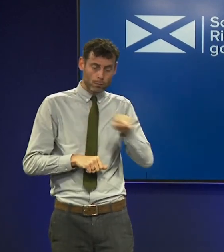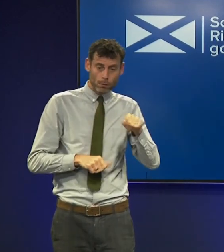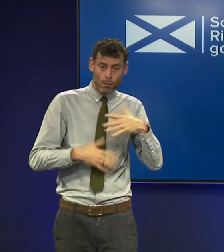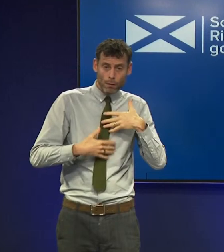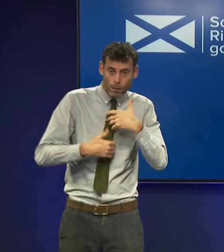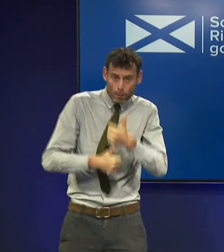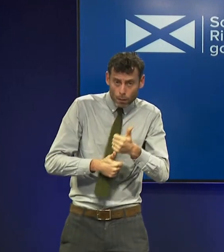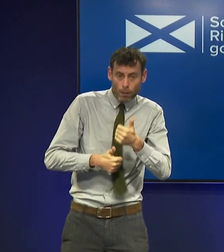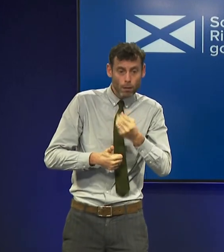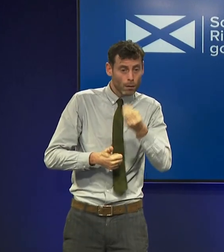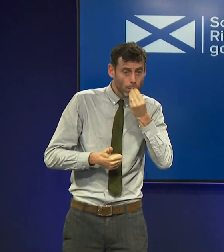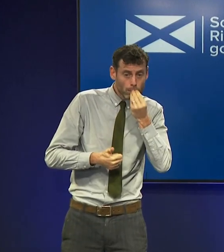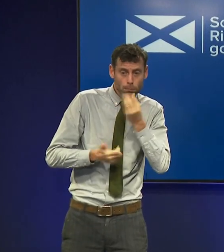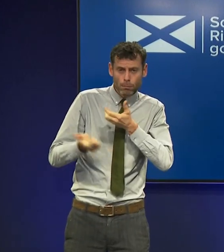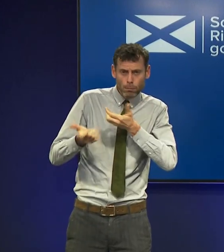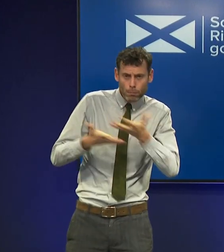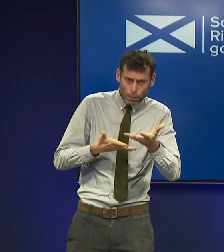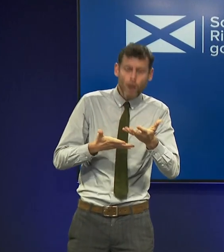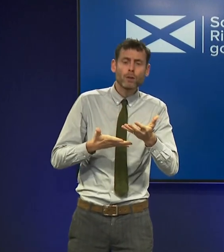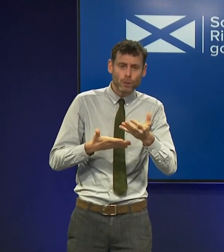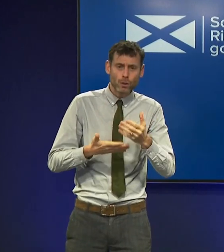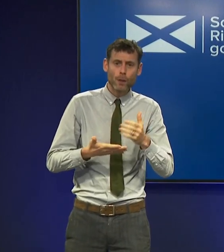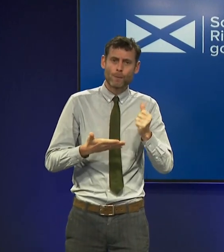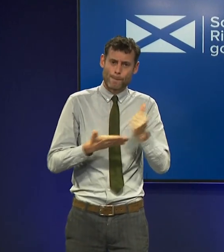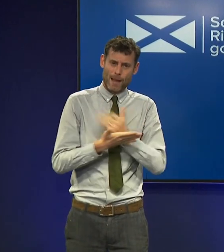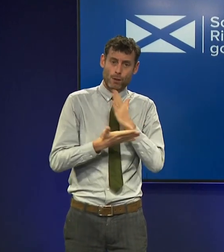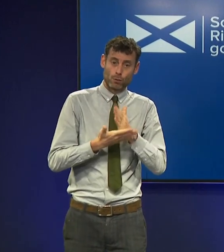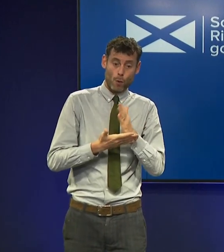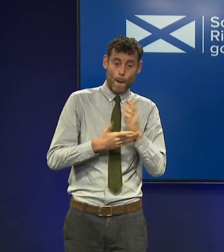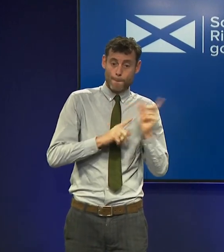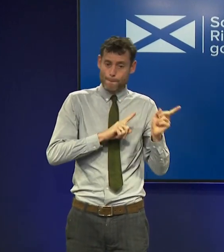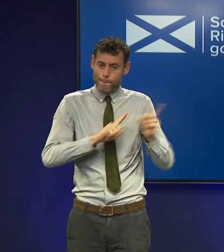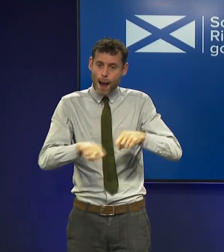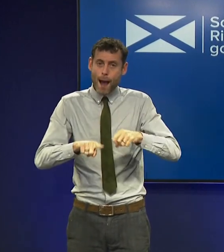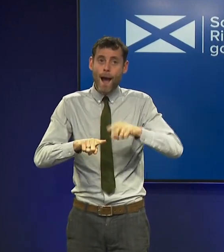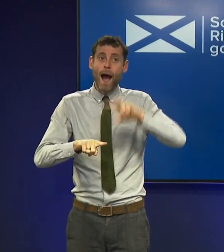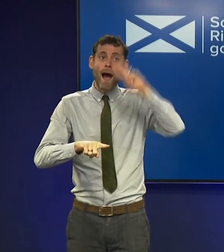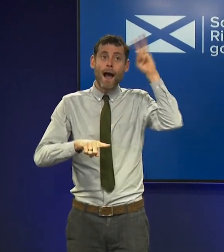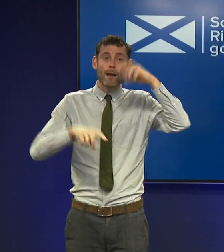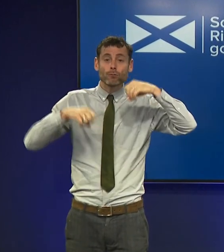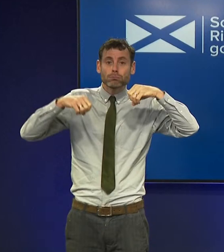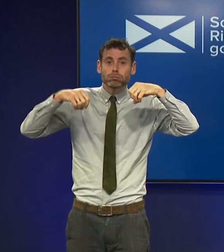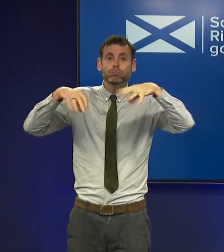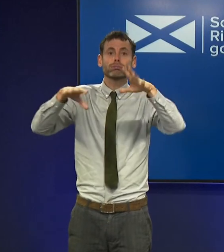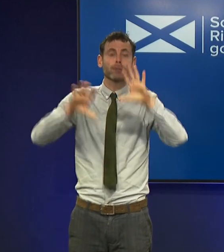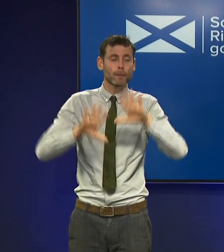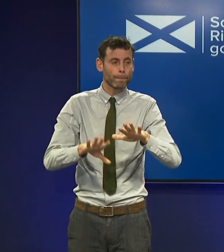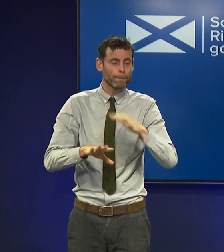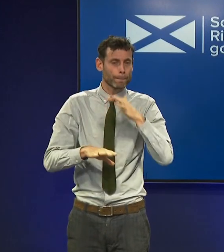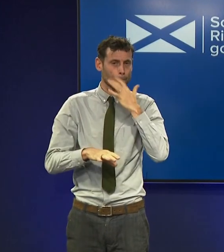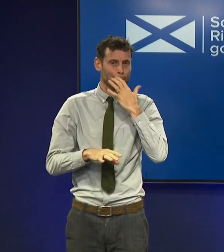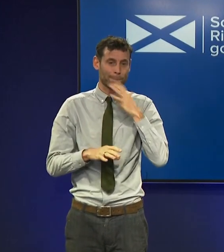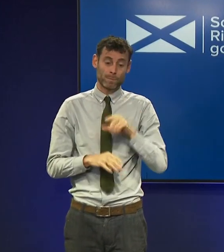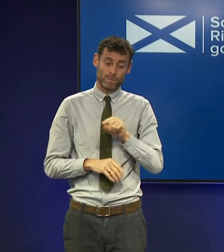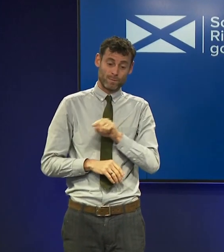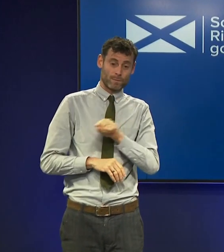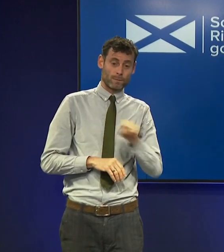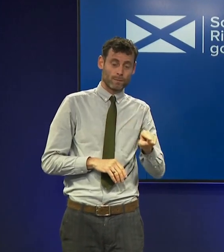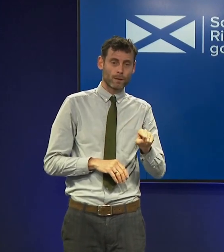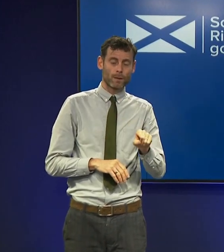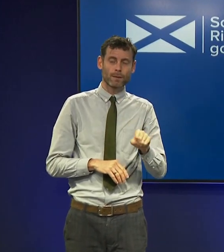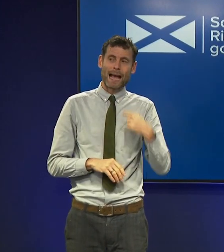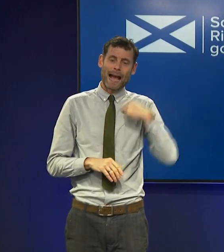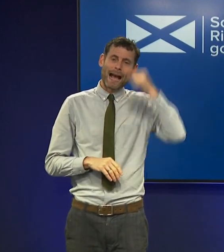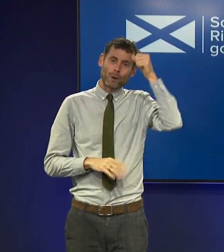of course supporting any efforts to get people reconnected as quickly as possible. My general message to people, and I know it's